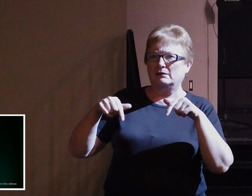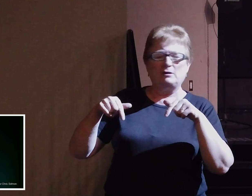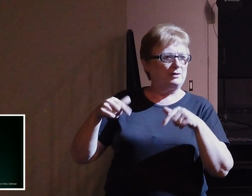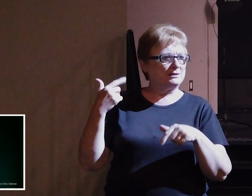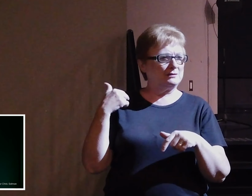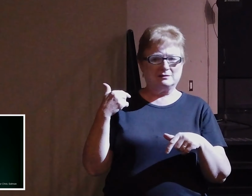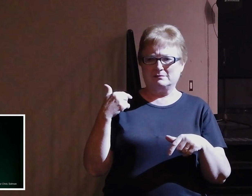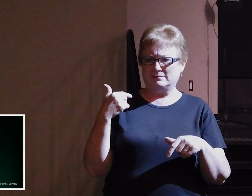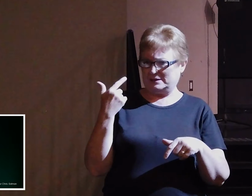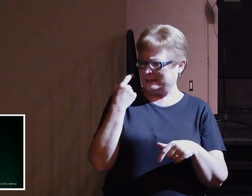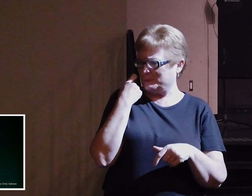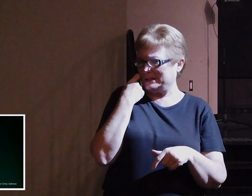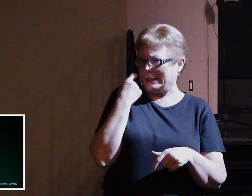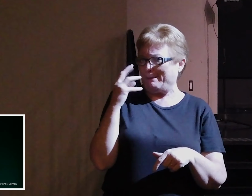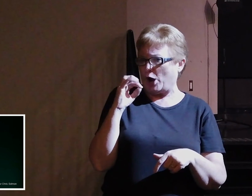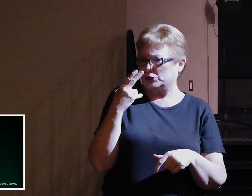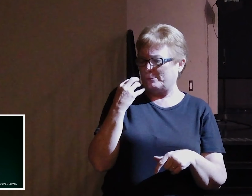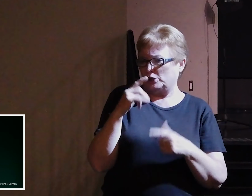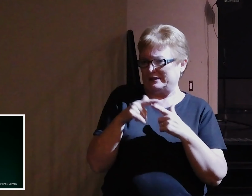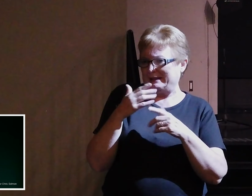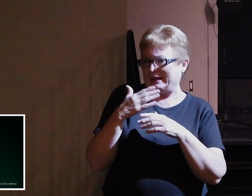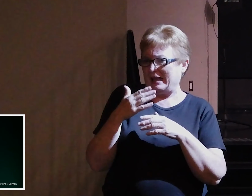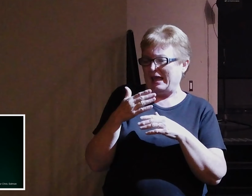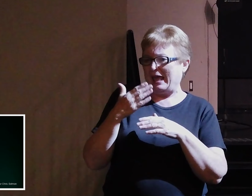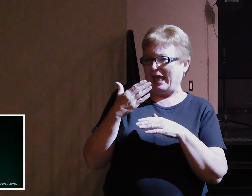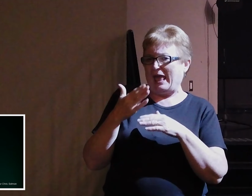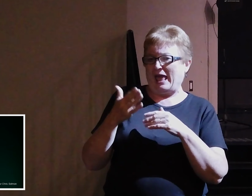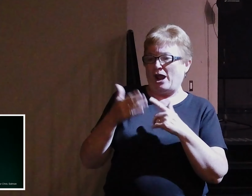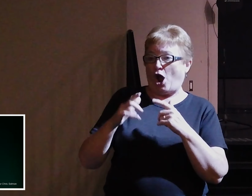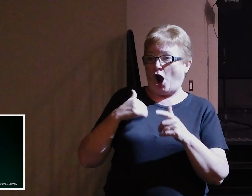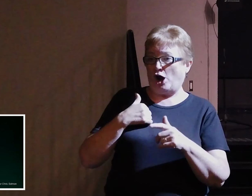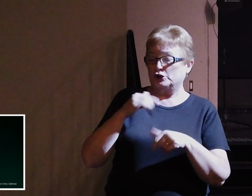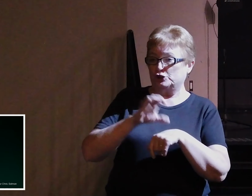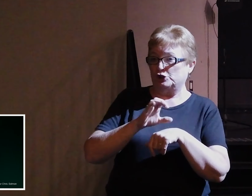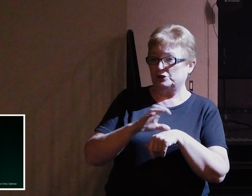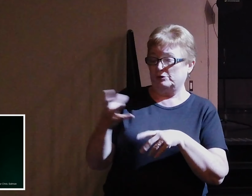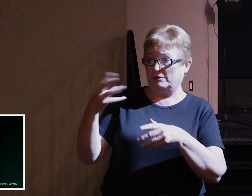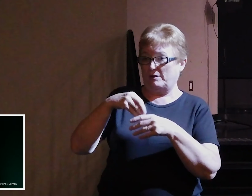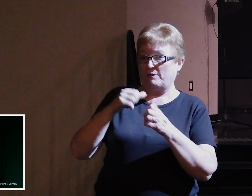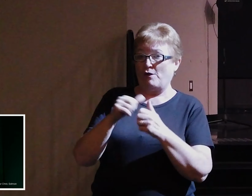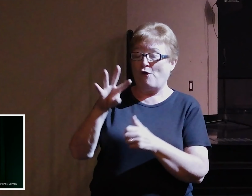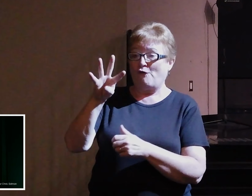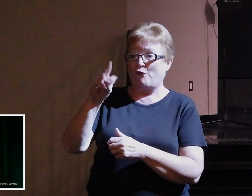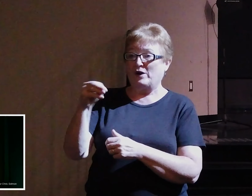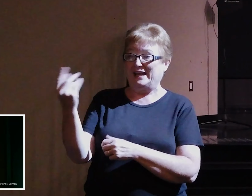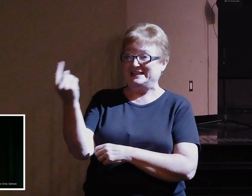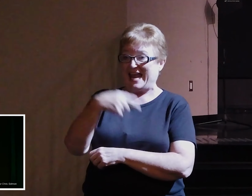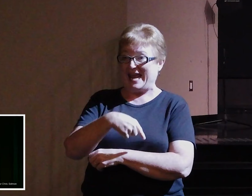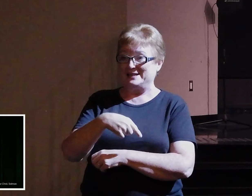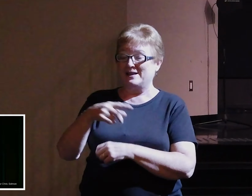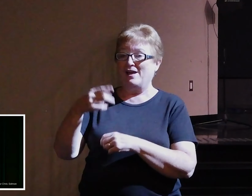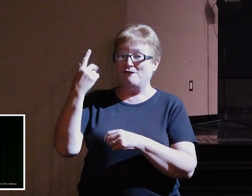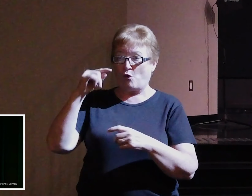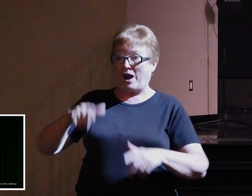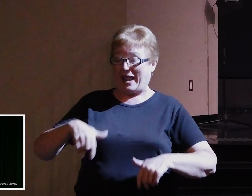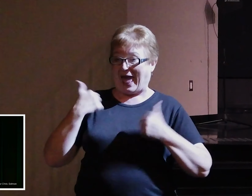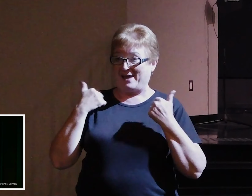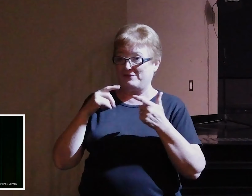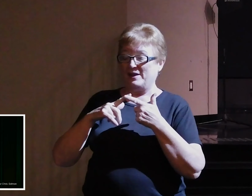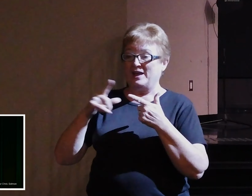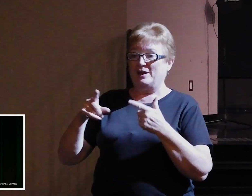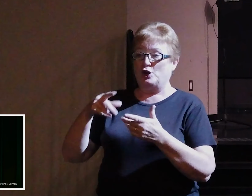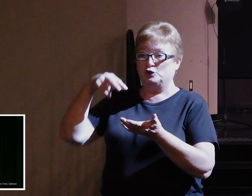was it this March? I think it was this March. It was this March and the March before. Our church participated in the 40 days for life, standing outside of Met Hospital